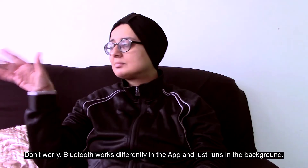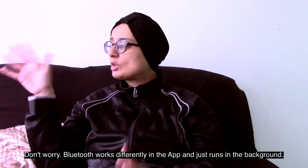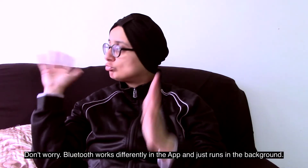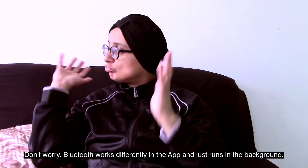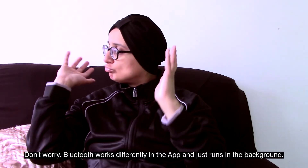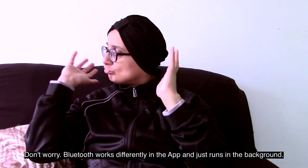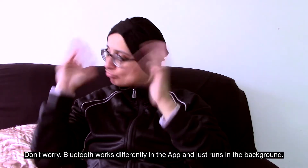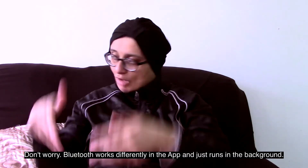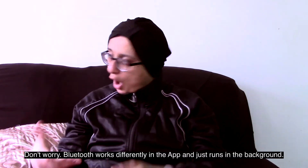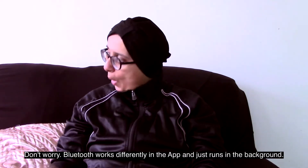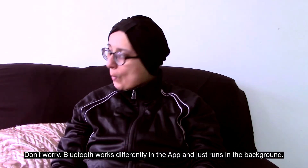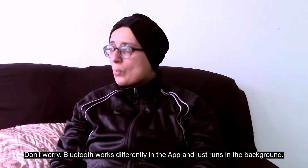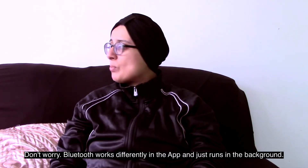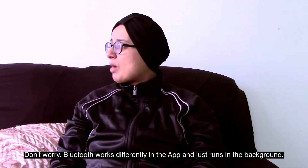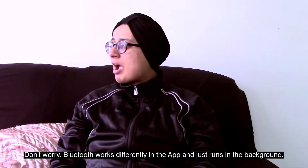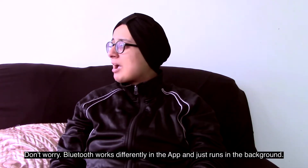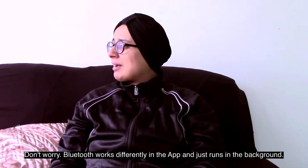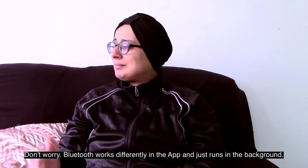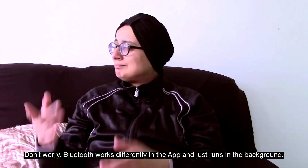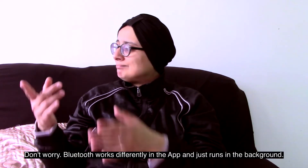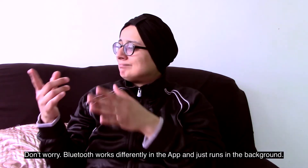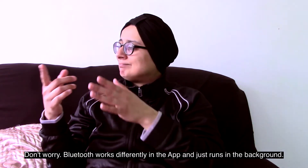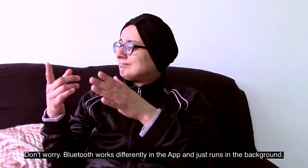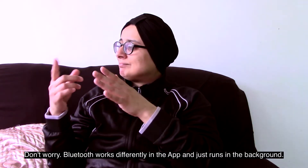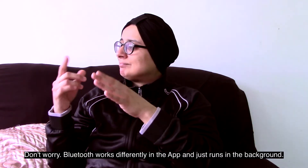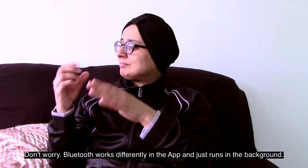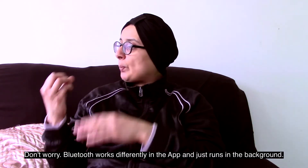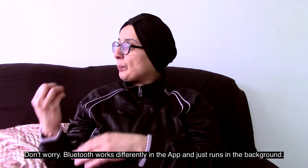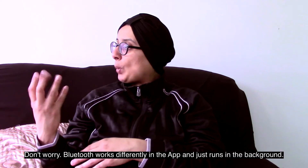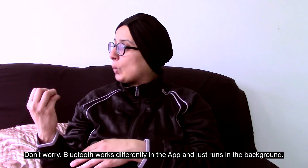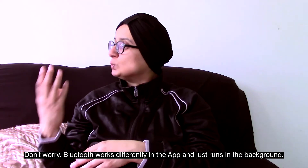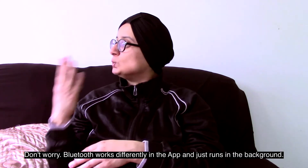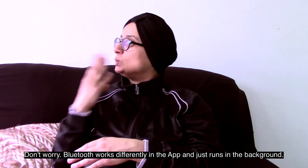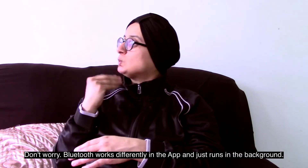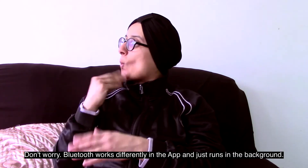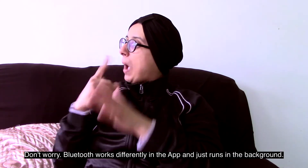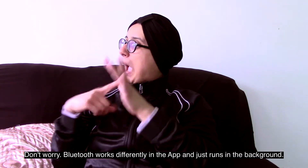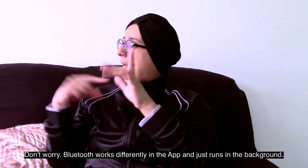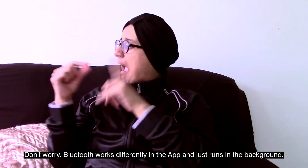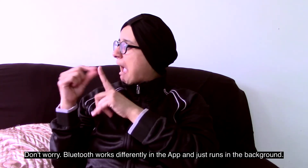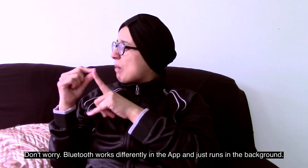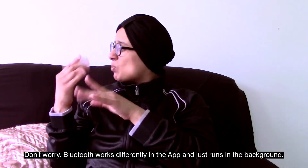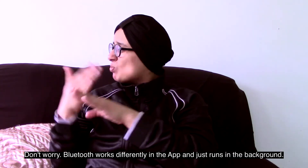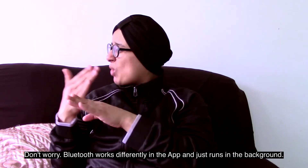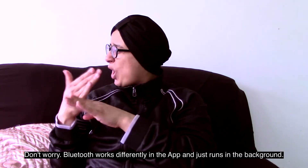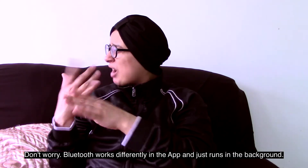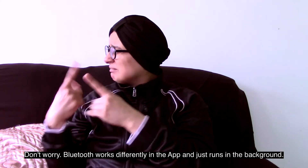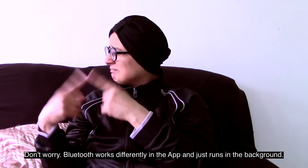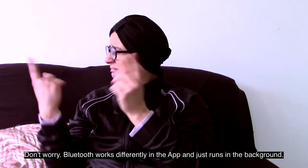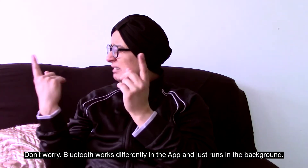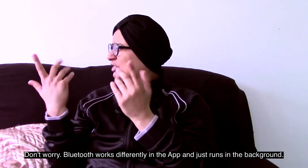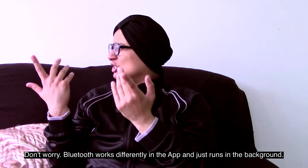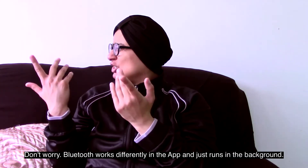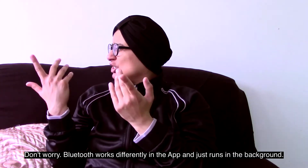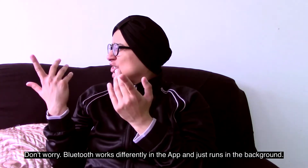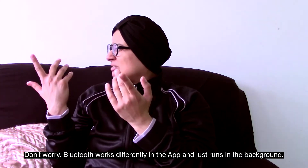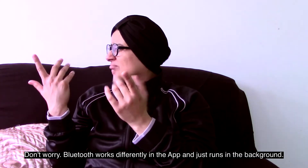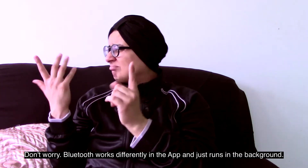Don't worry. Bluetooth works differently with the app and just runs in the background.